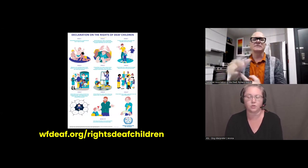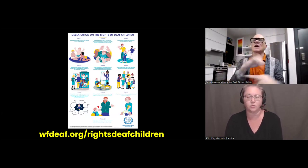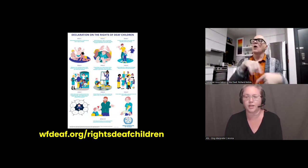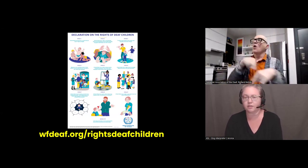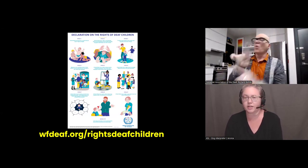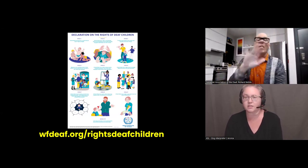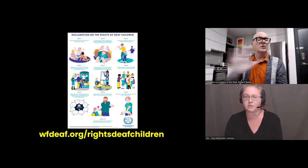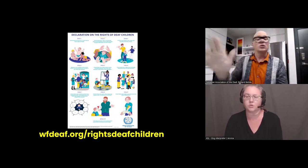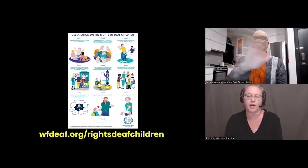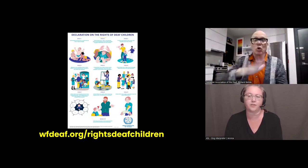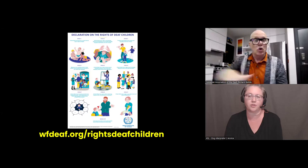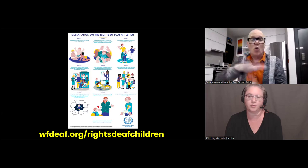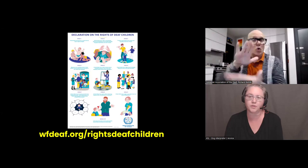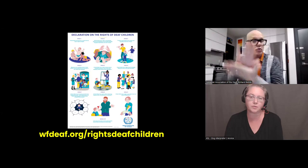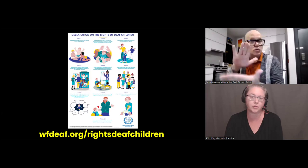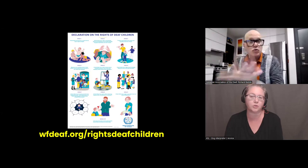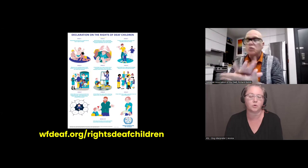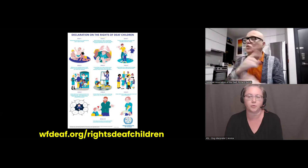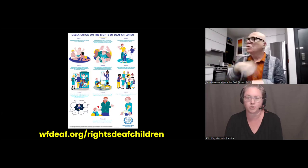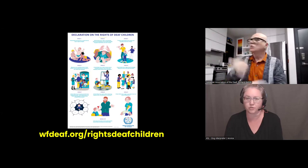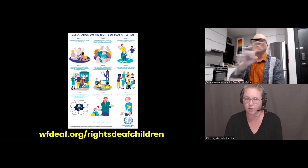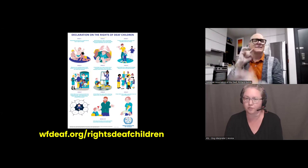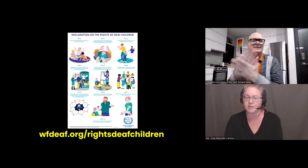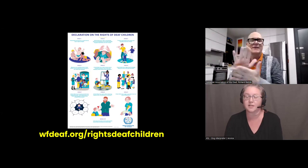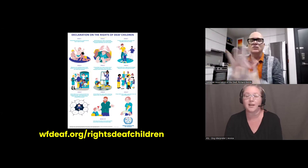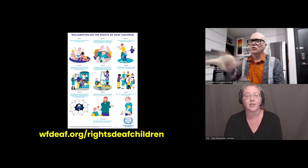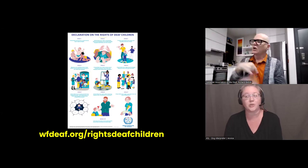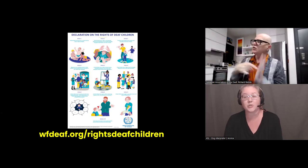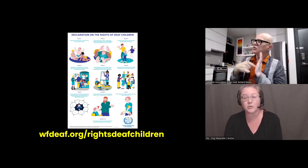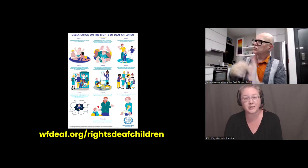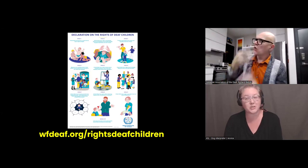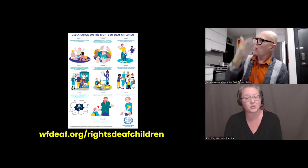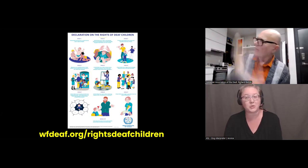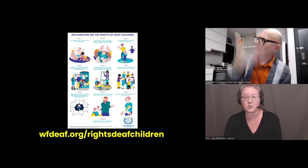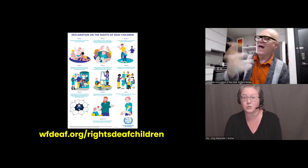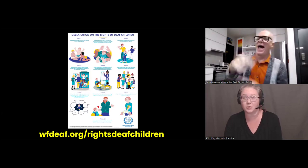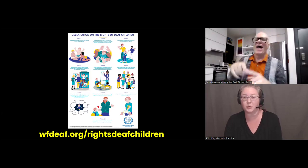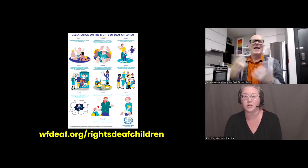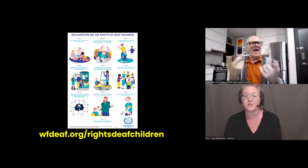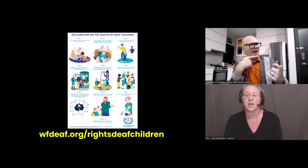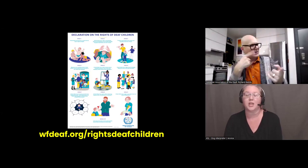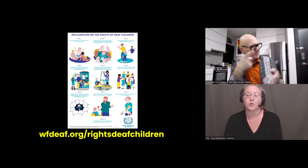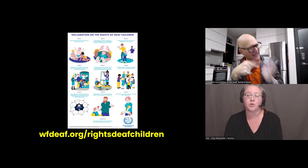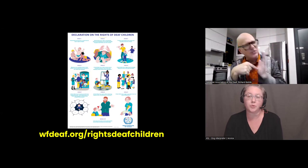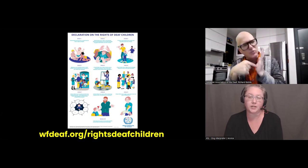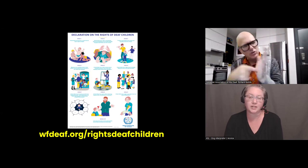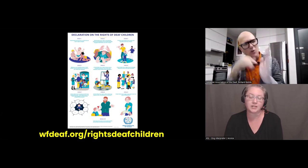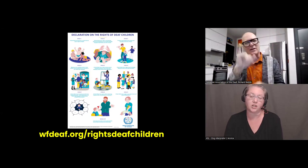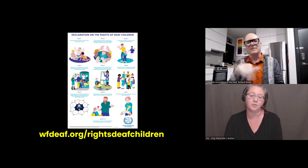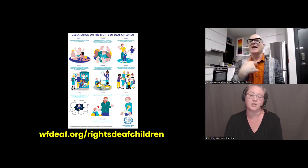local areas to either your municipal or provincial governments, your school districts, your school boards. You can bring this document